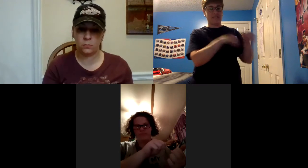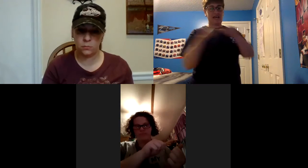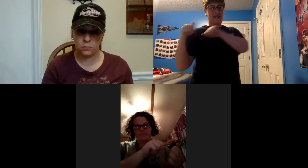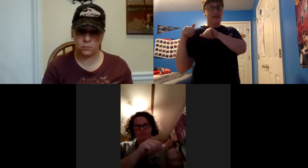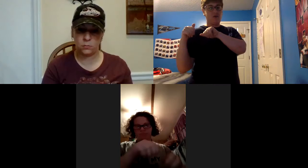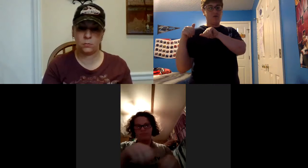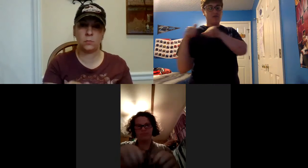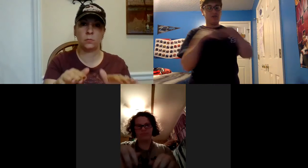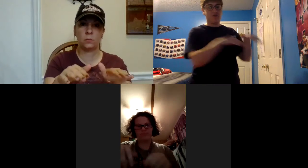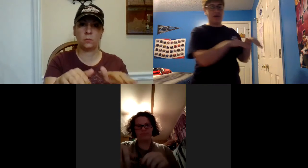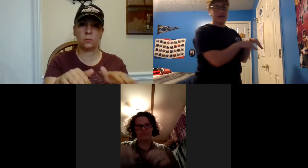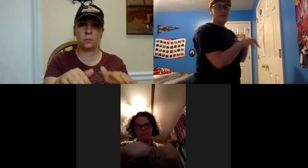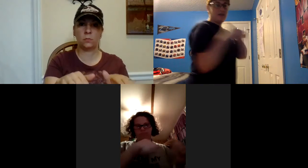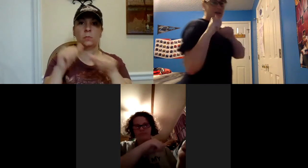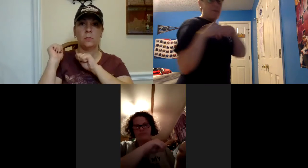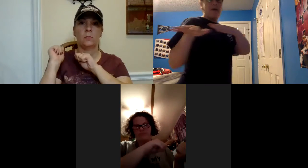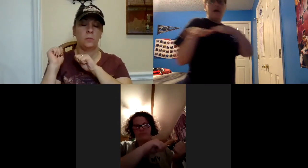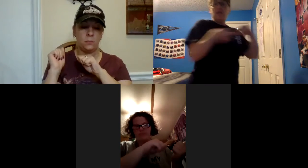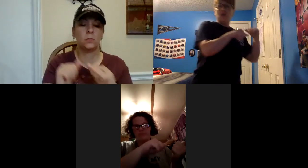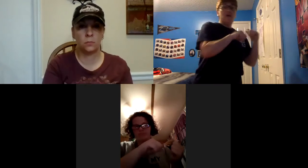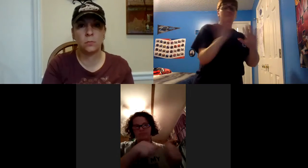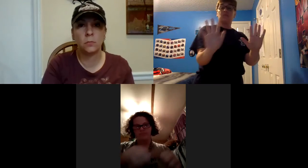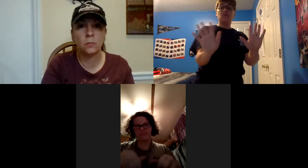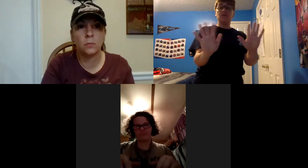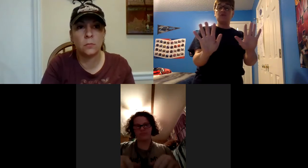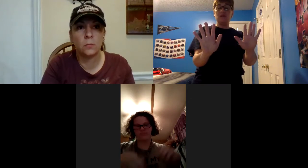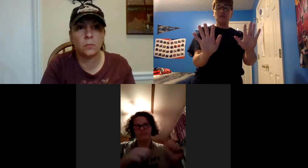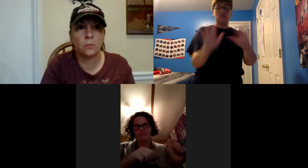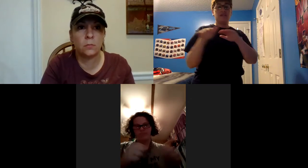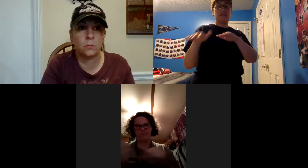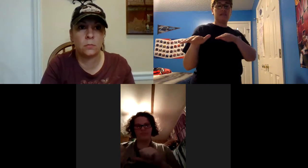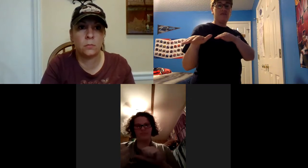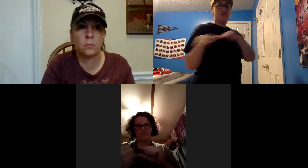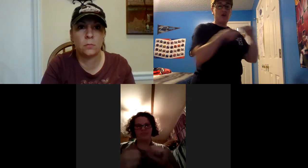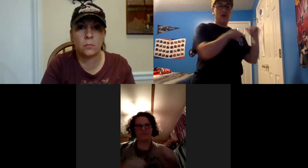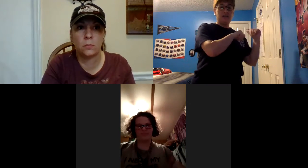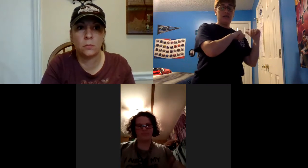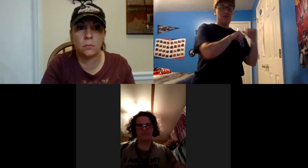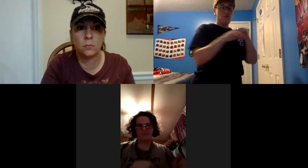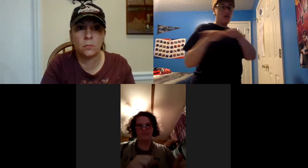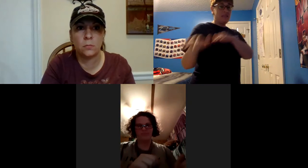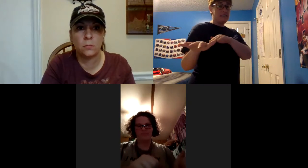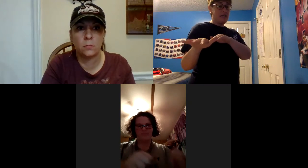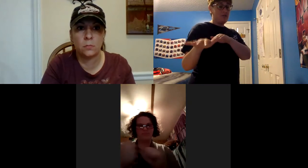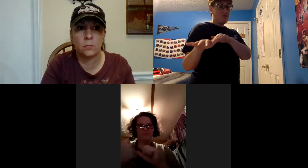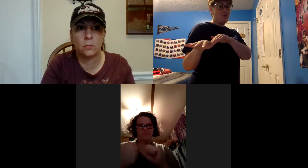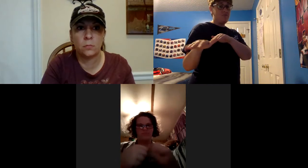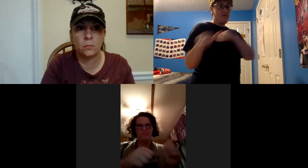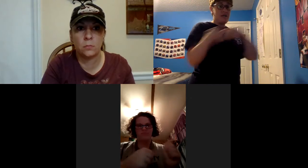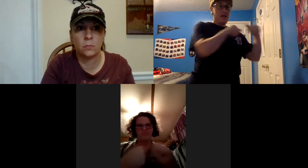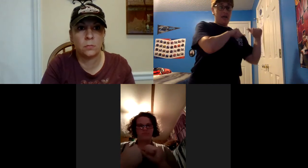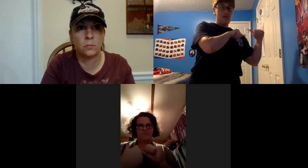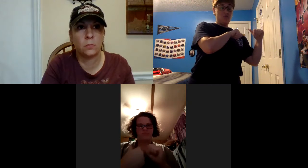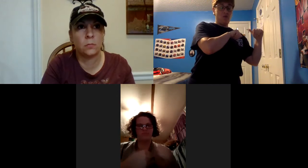left side and go over to your right. But you know what? It's one of those directional things. If you're talking that you were on this side of the